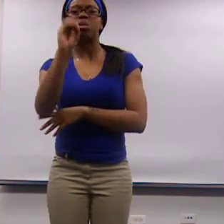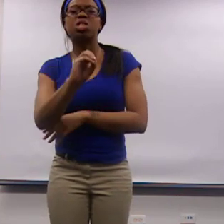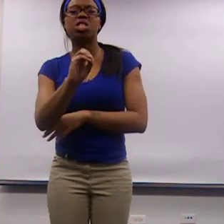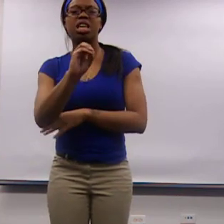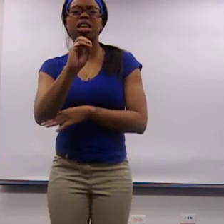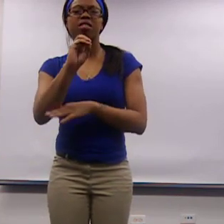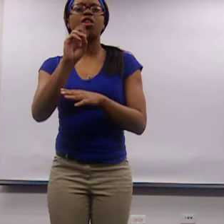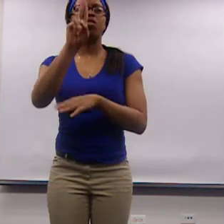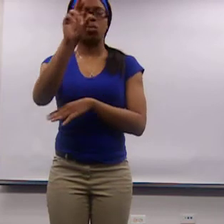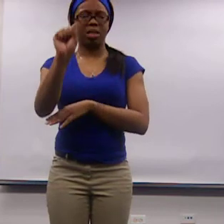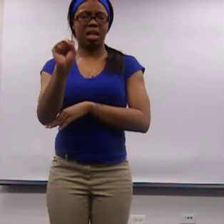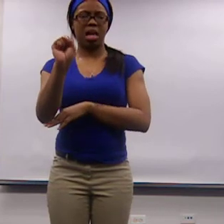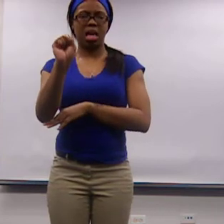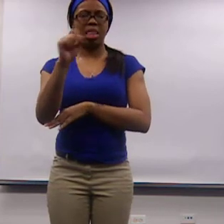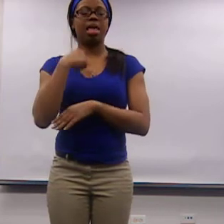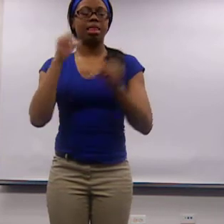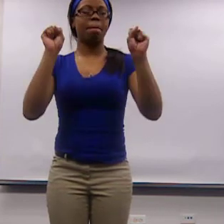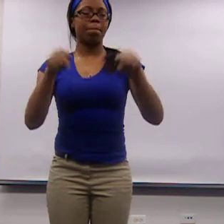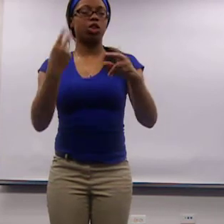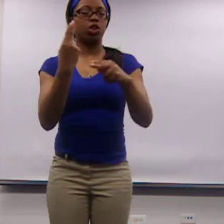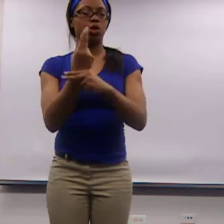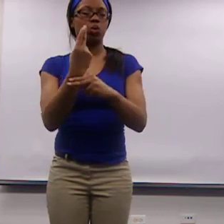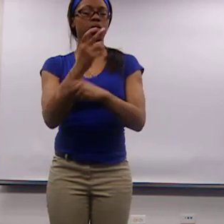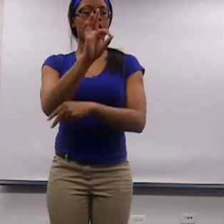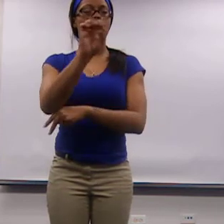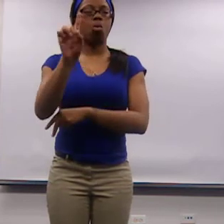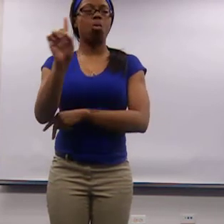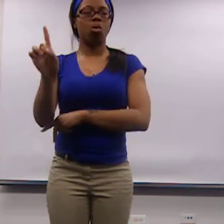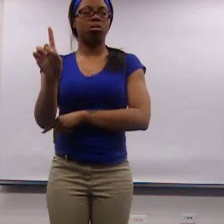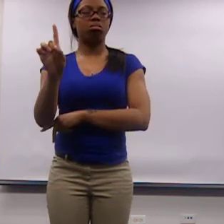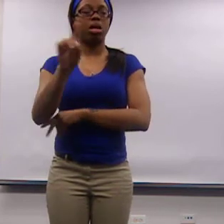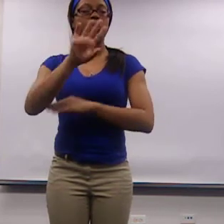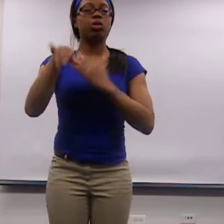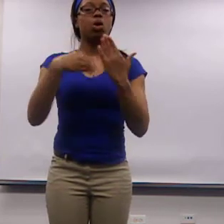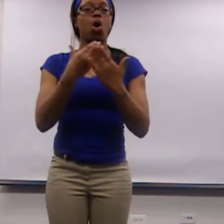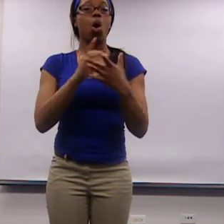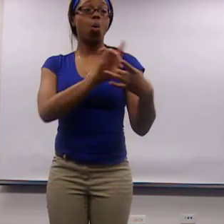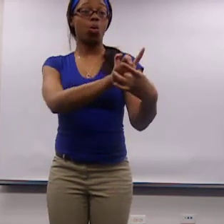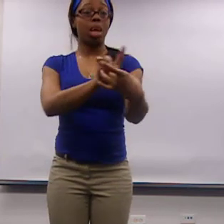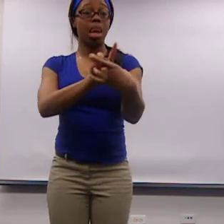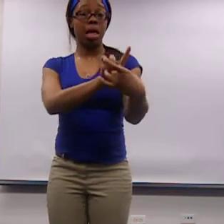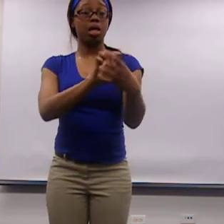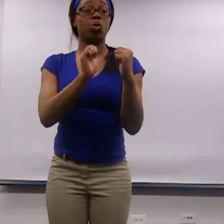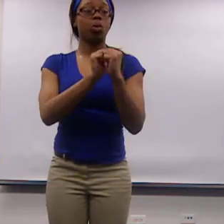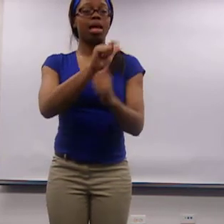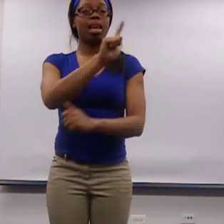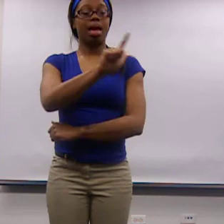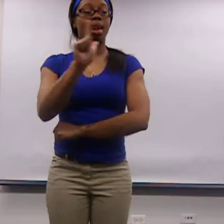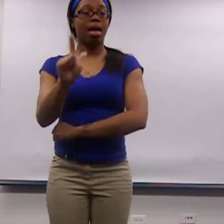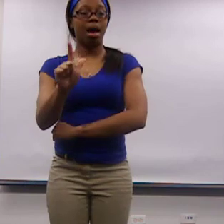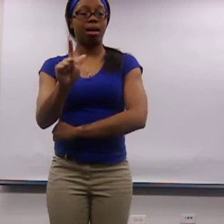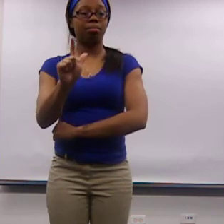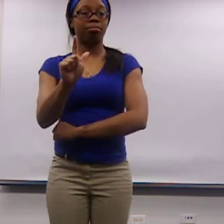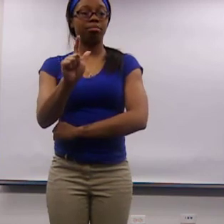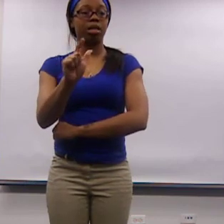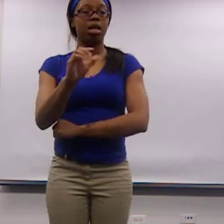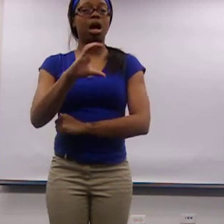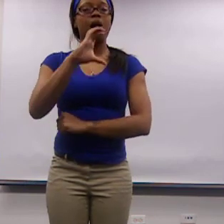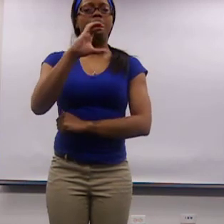use 911. It was all related to landlines. They were copper wiring that connected